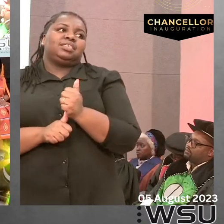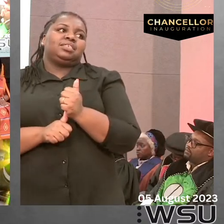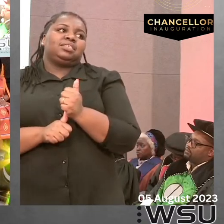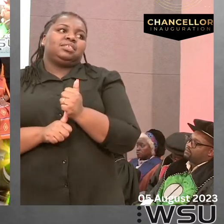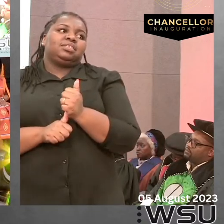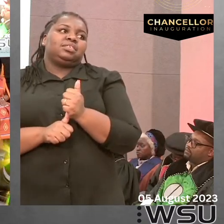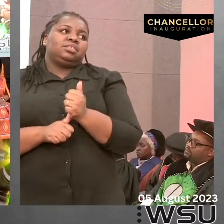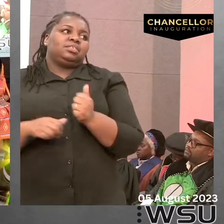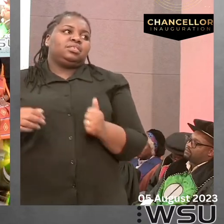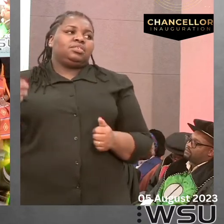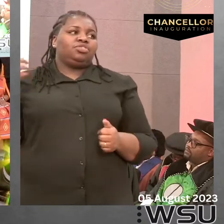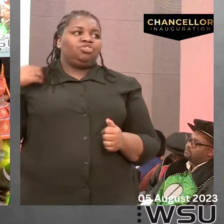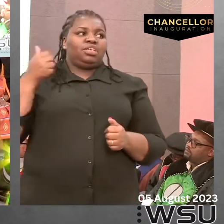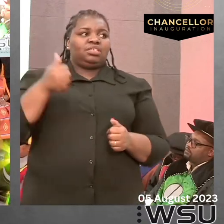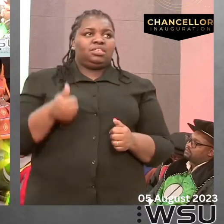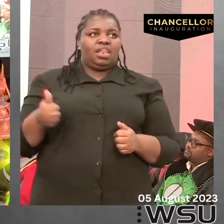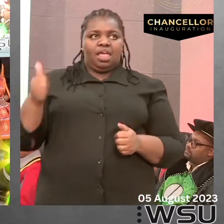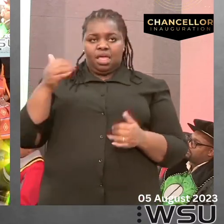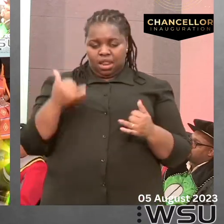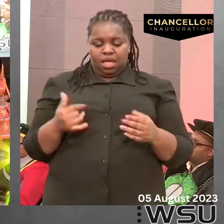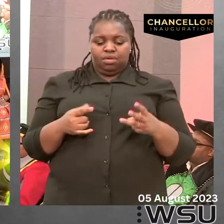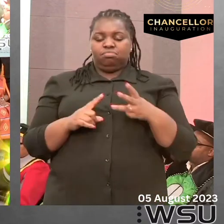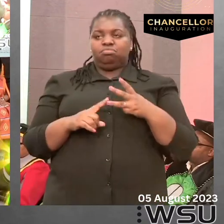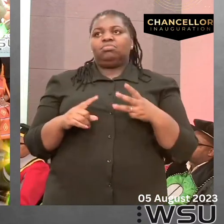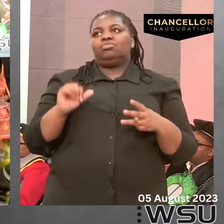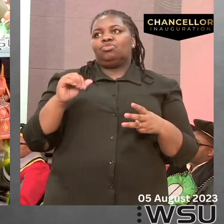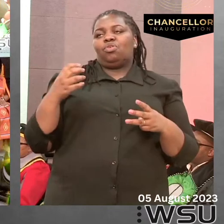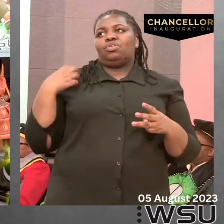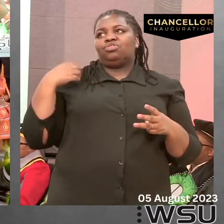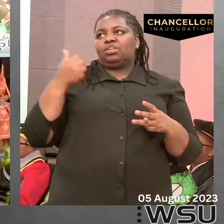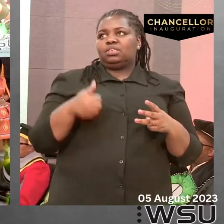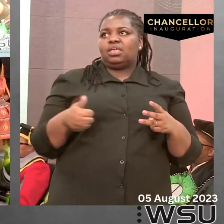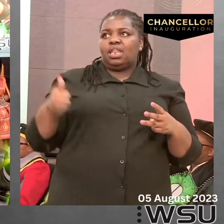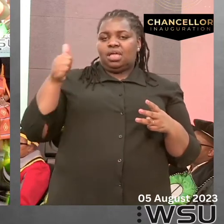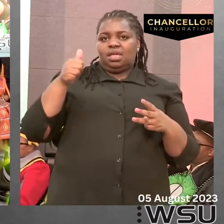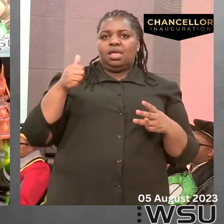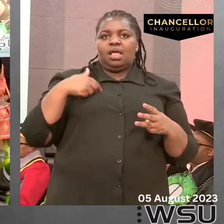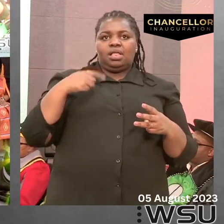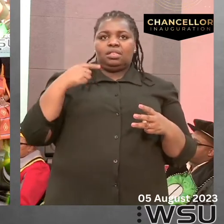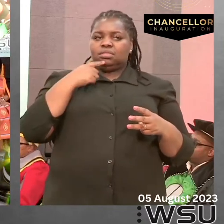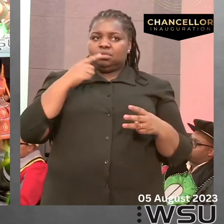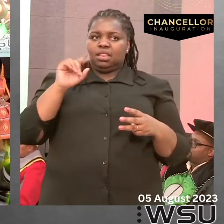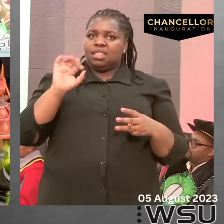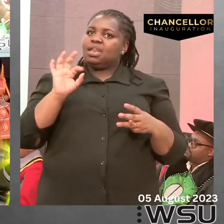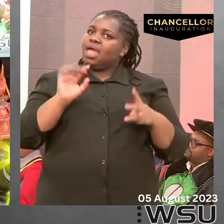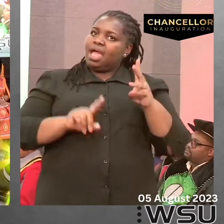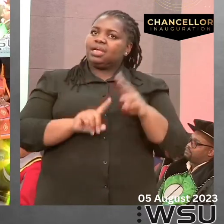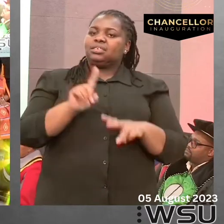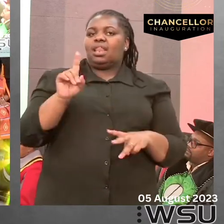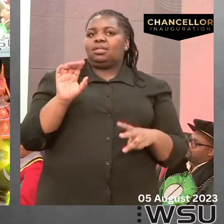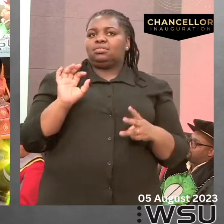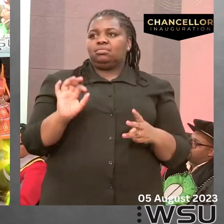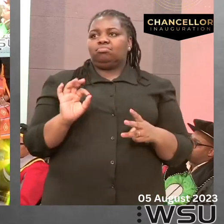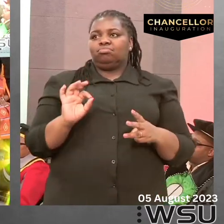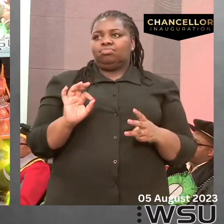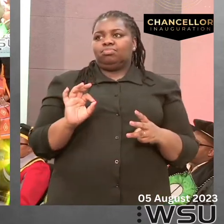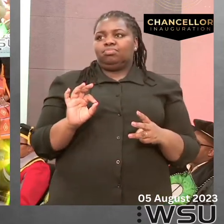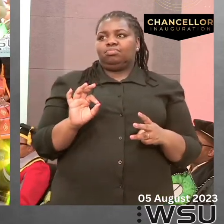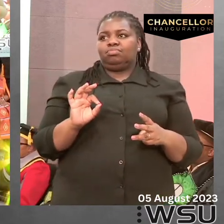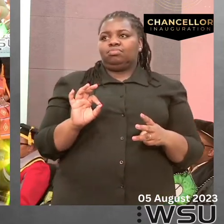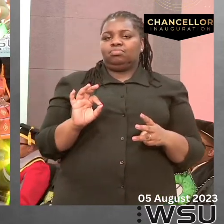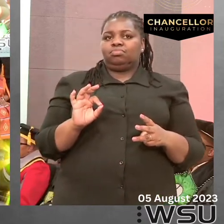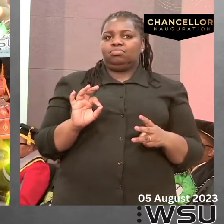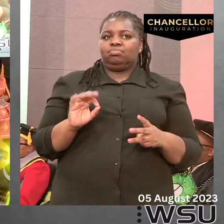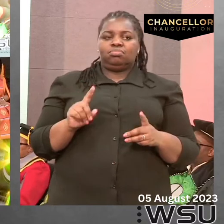vice chancellor, and now we have got your chancellor. I take it that excellence spreads to the heads of departments,